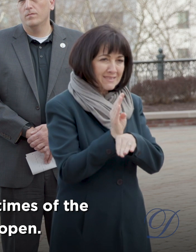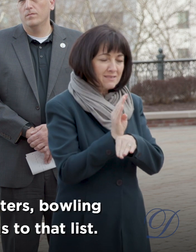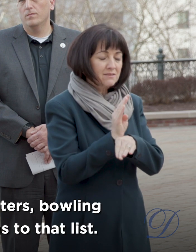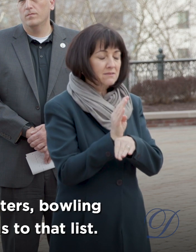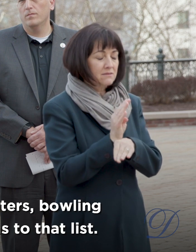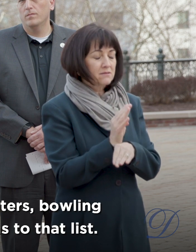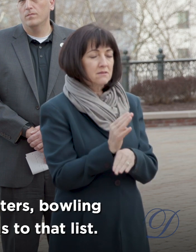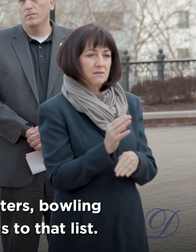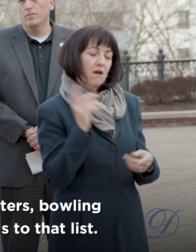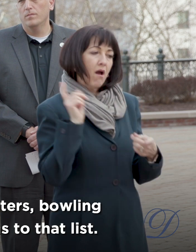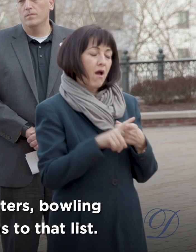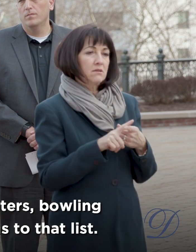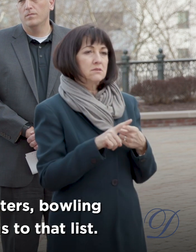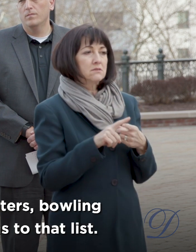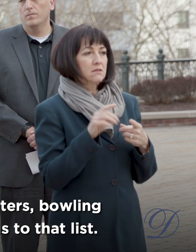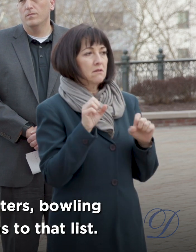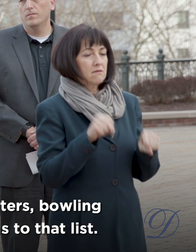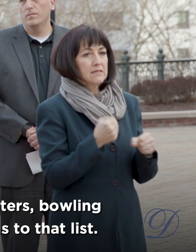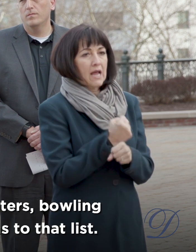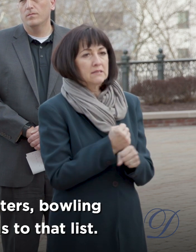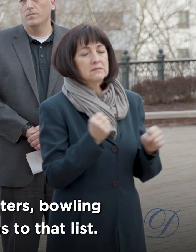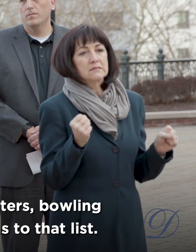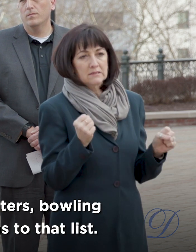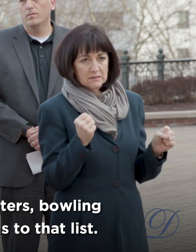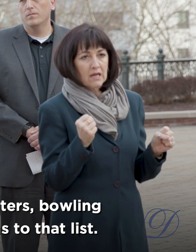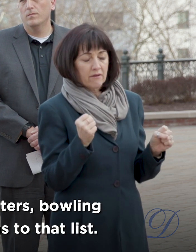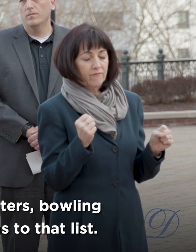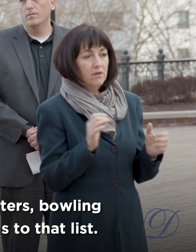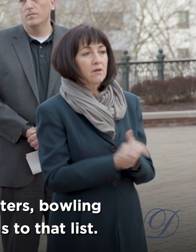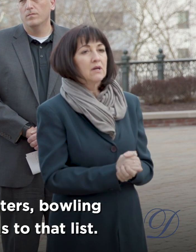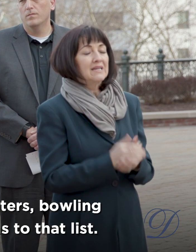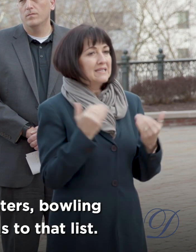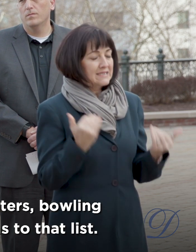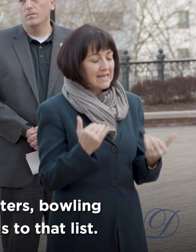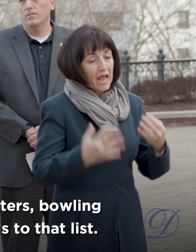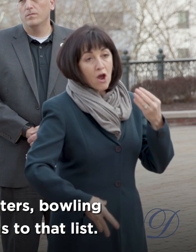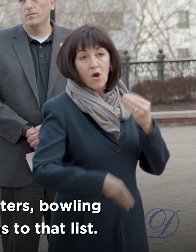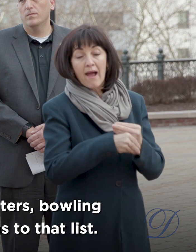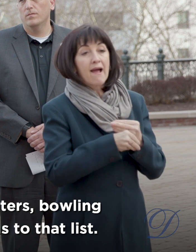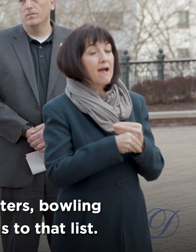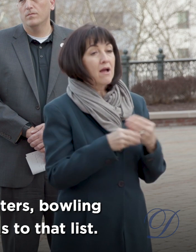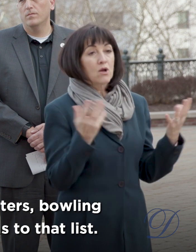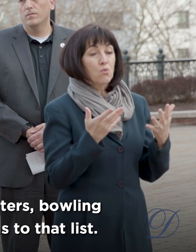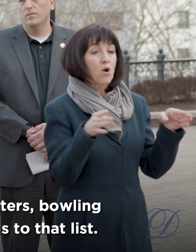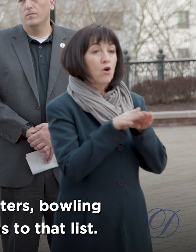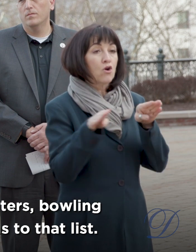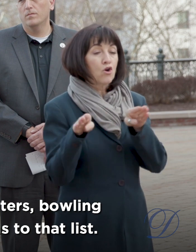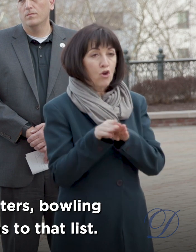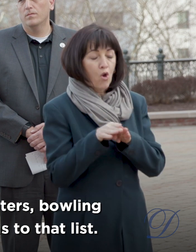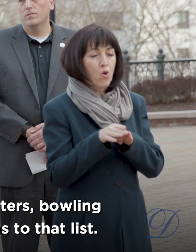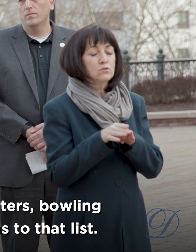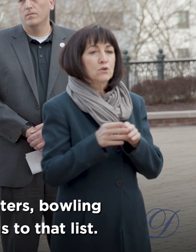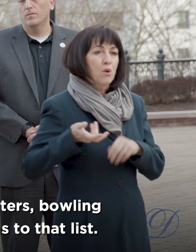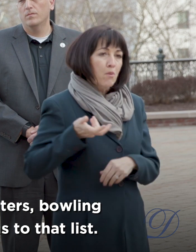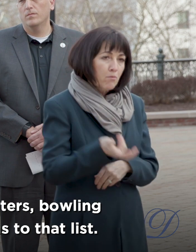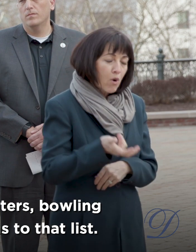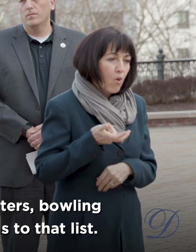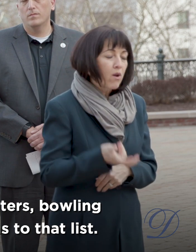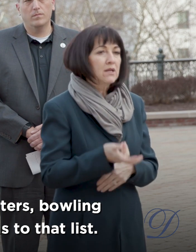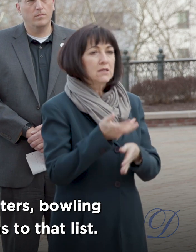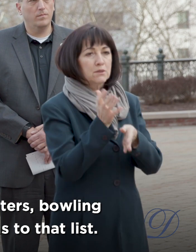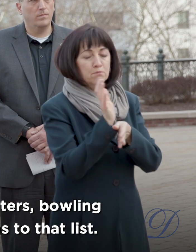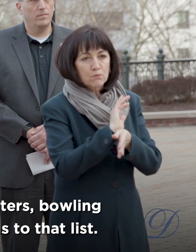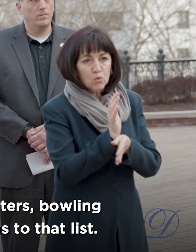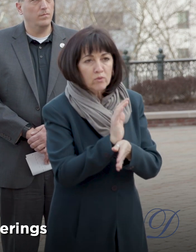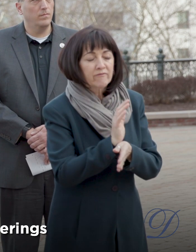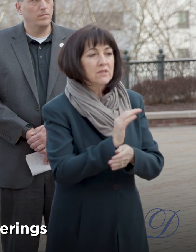reopen. Today, we're adding movie theaters, bowling alleys, concert venues, and gyms to that